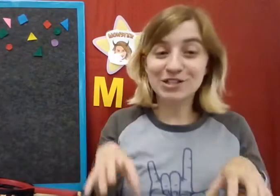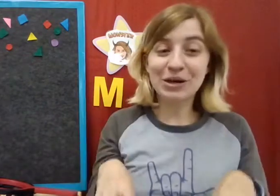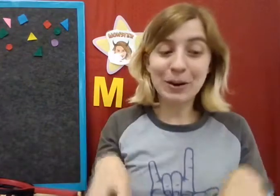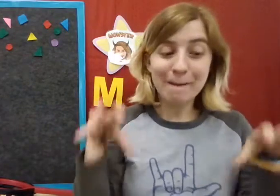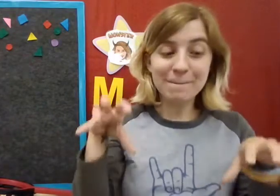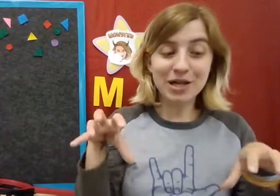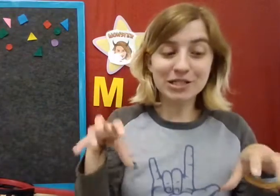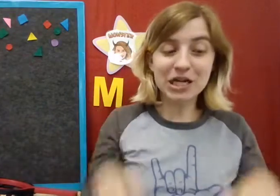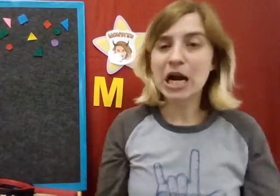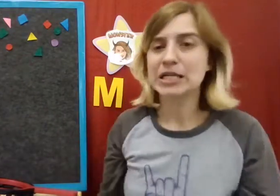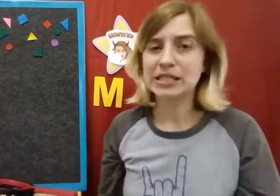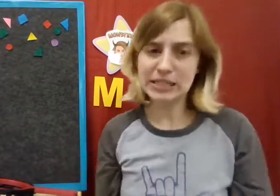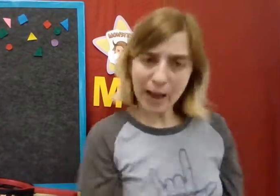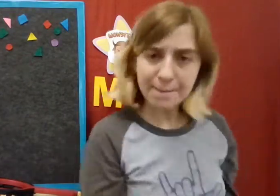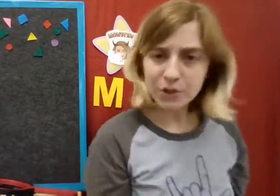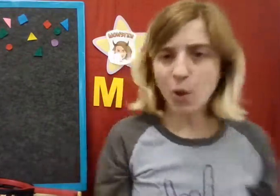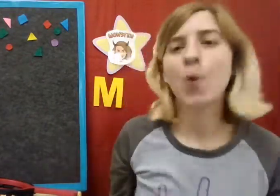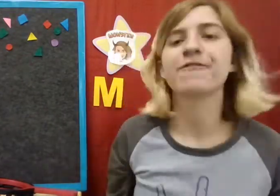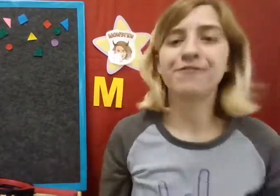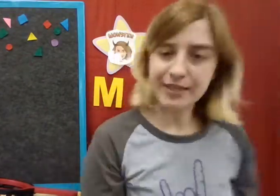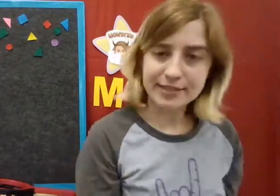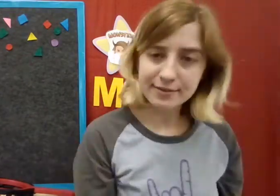Monster, monster, stomp your feet.